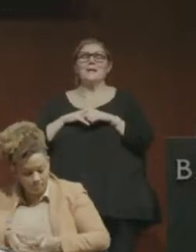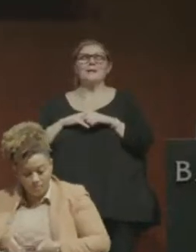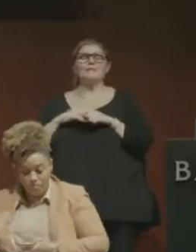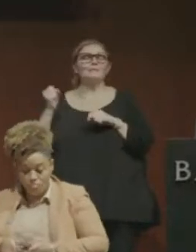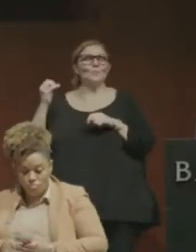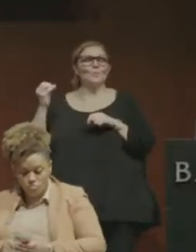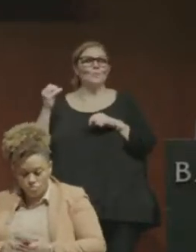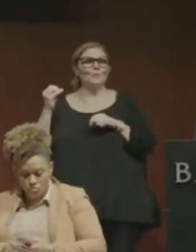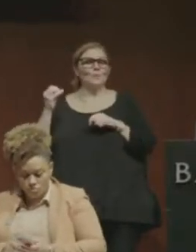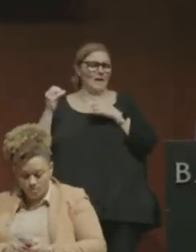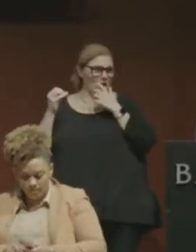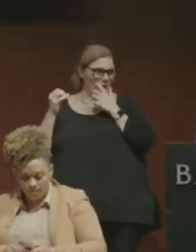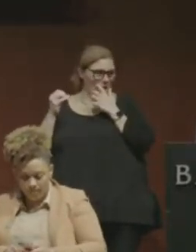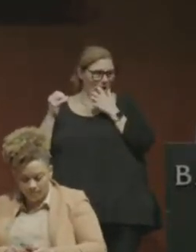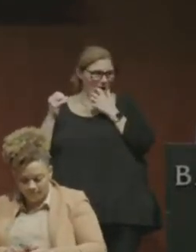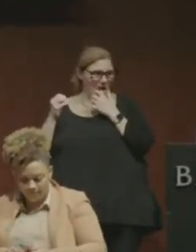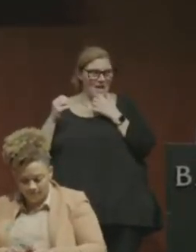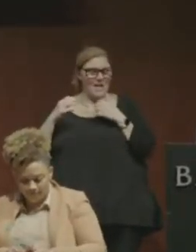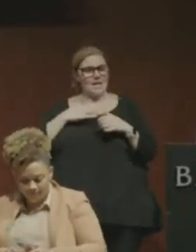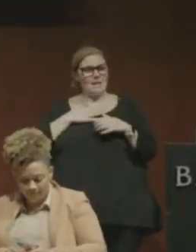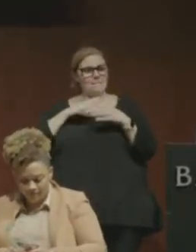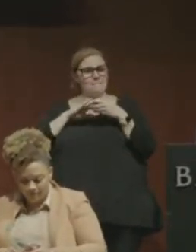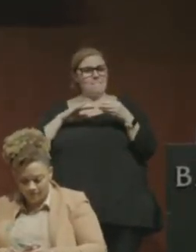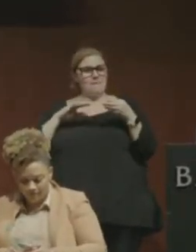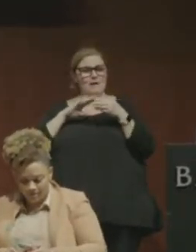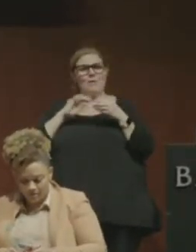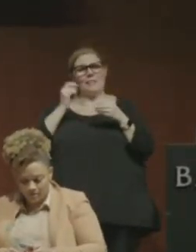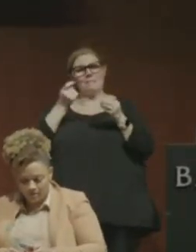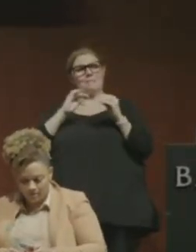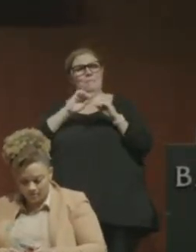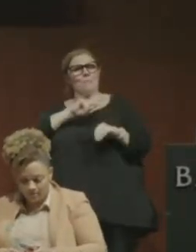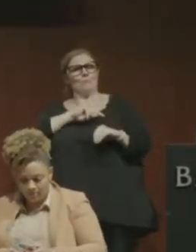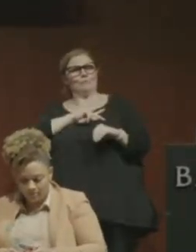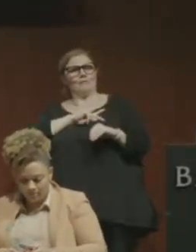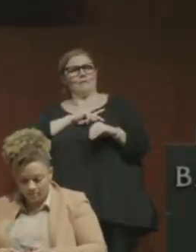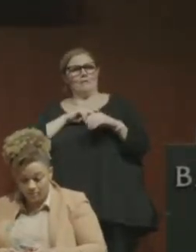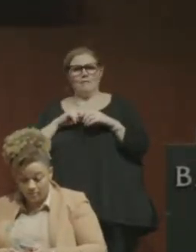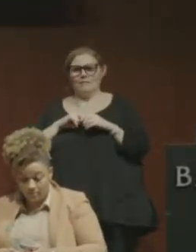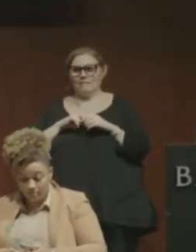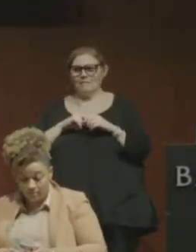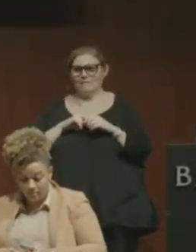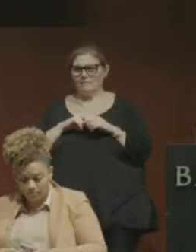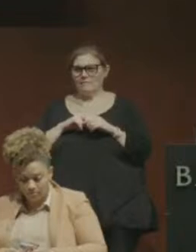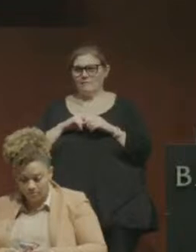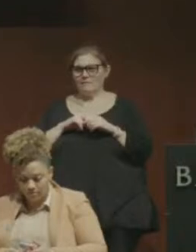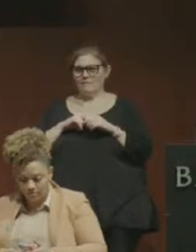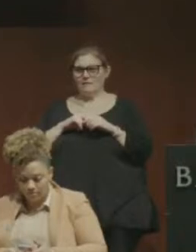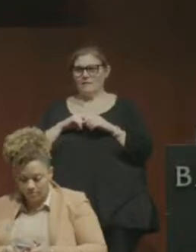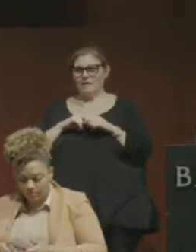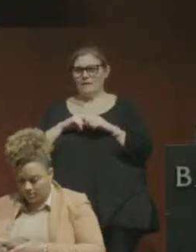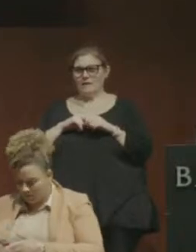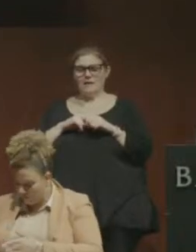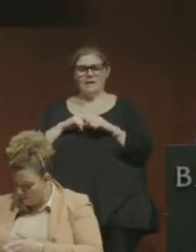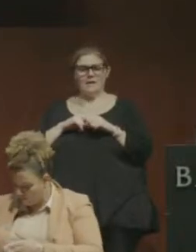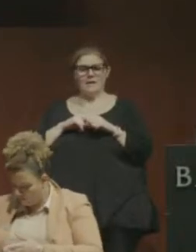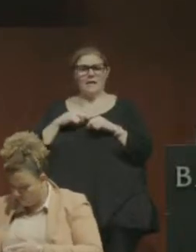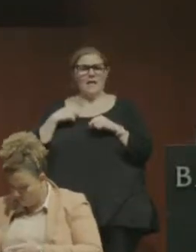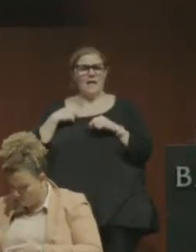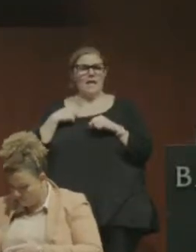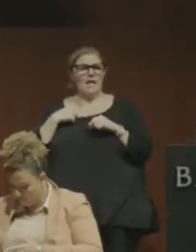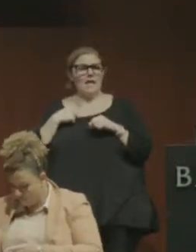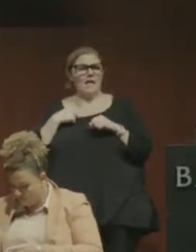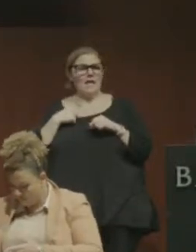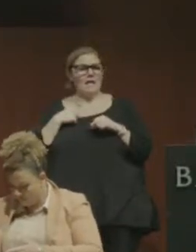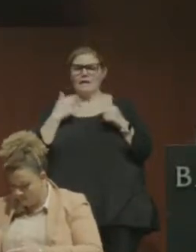So my story is a bit more personal. So I will